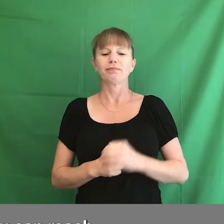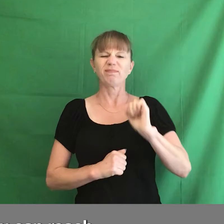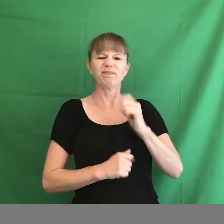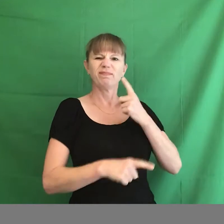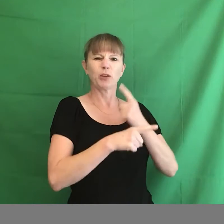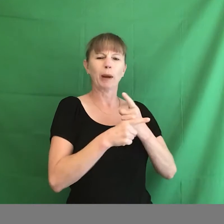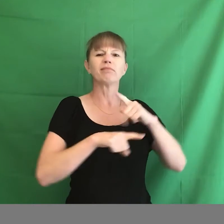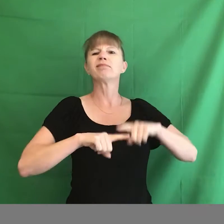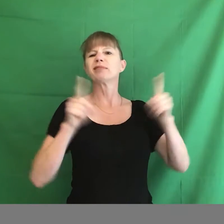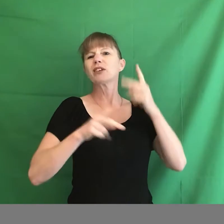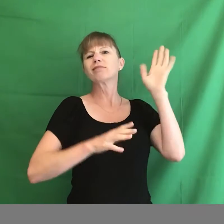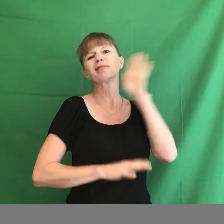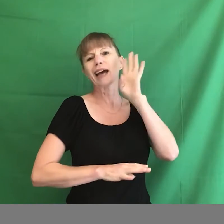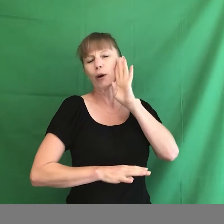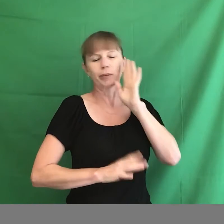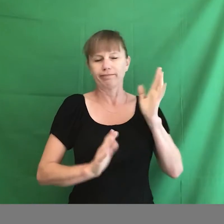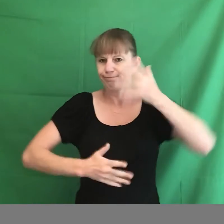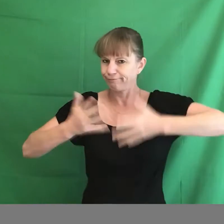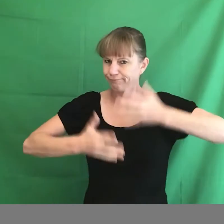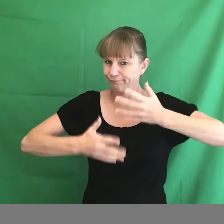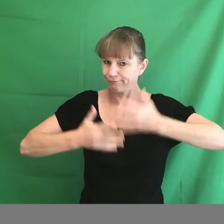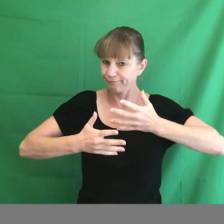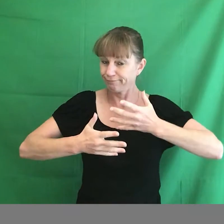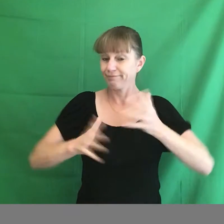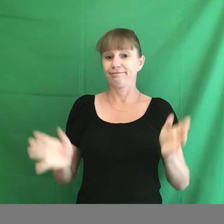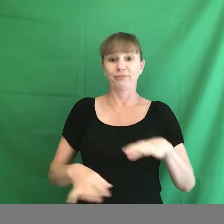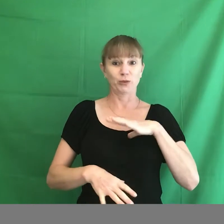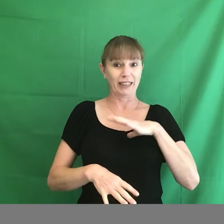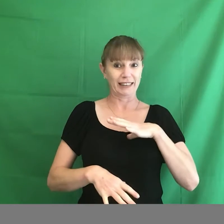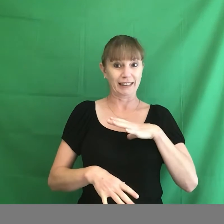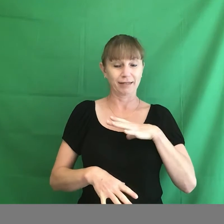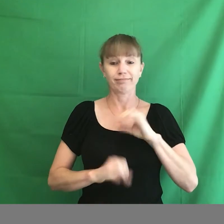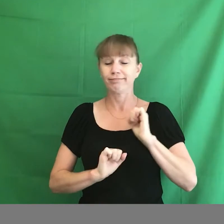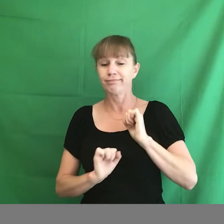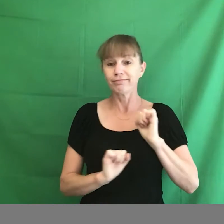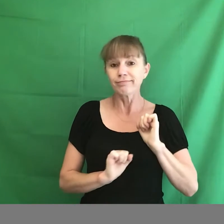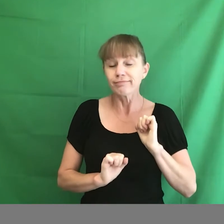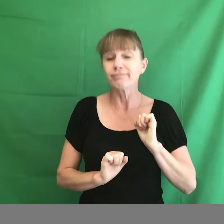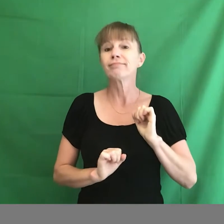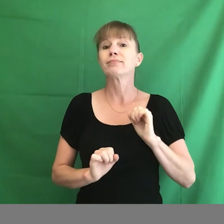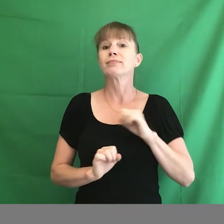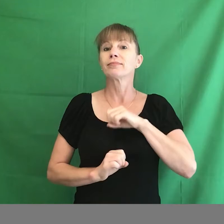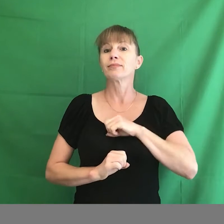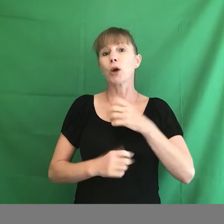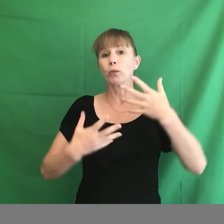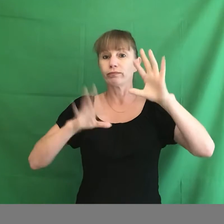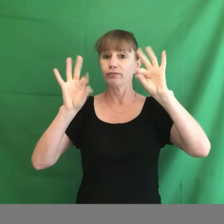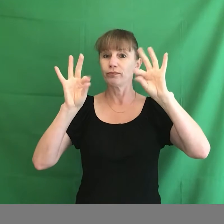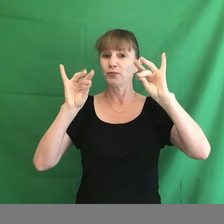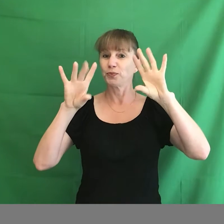you can get, and just to have a nice gentle warm up. So let's give that a go all together. So in your own time.